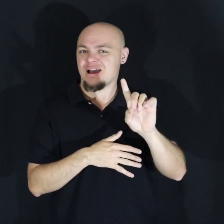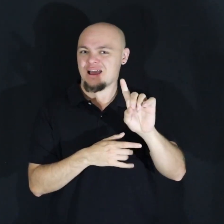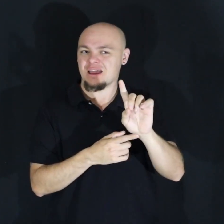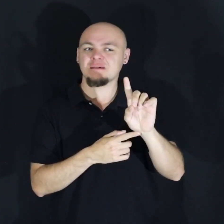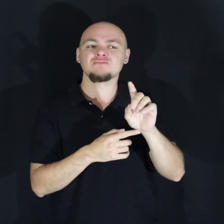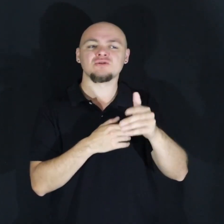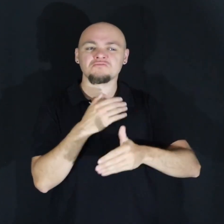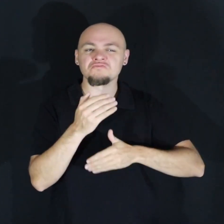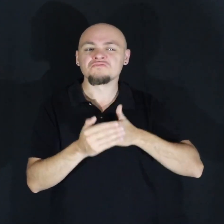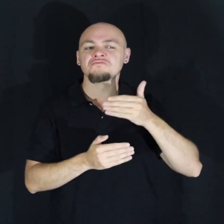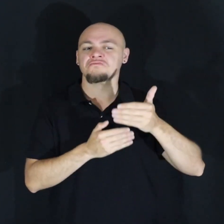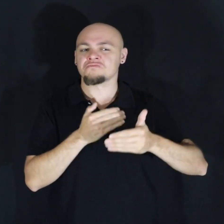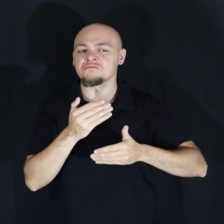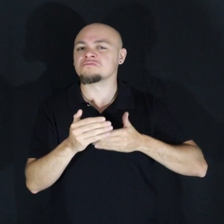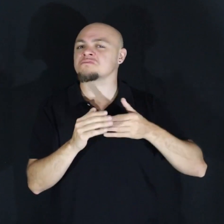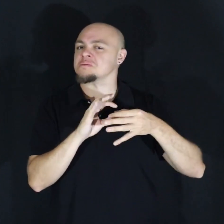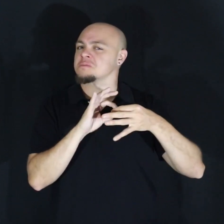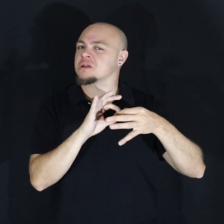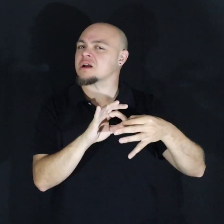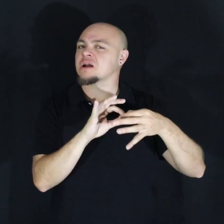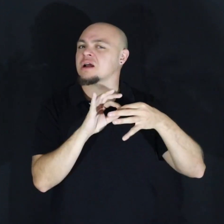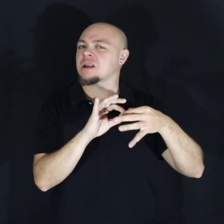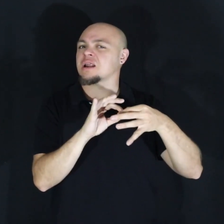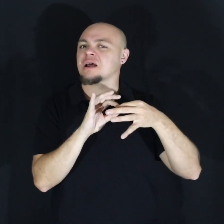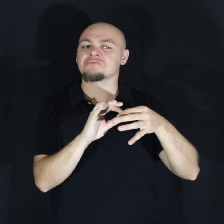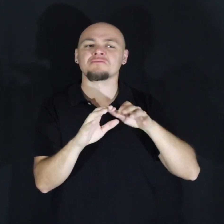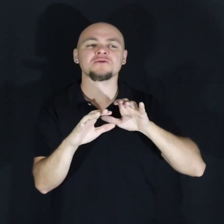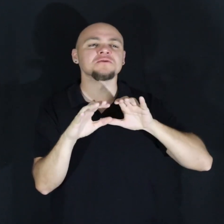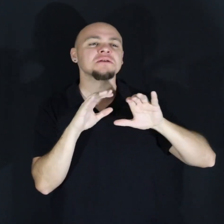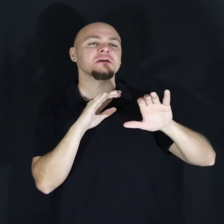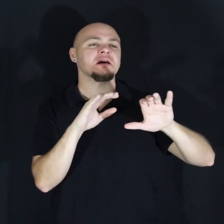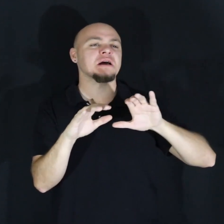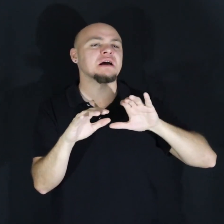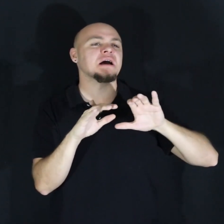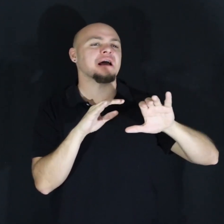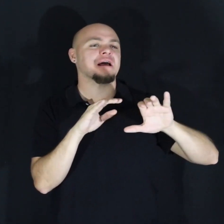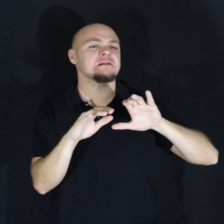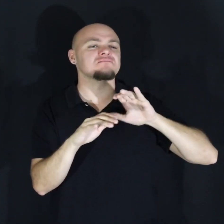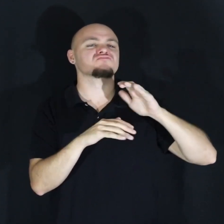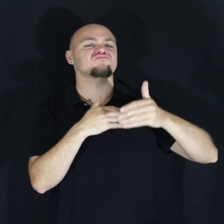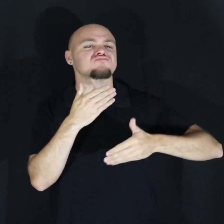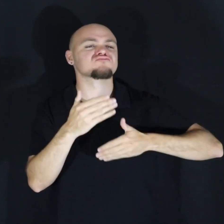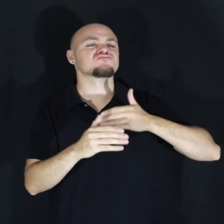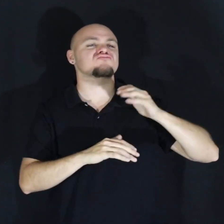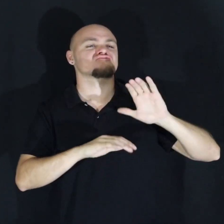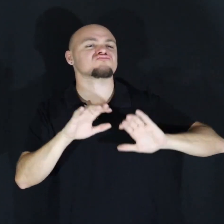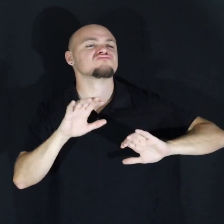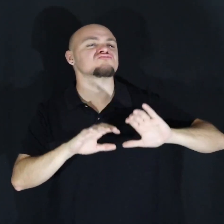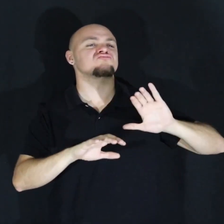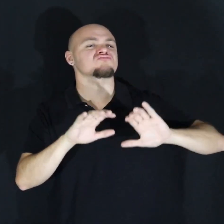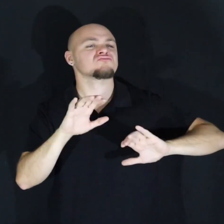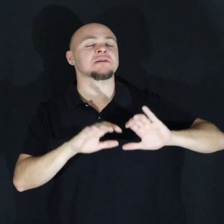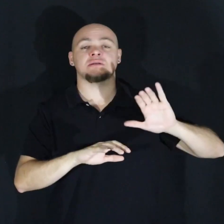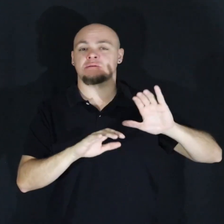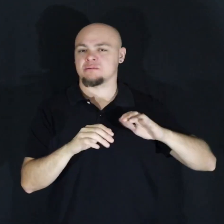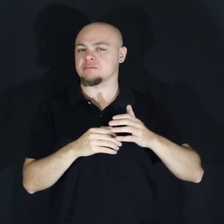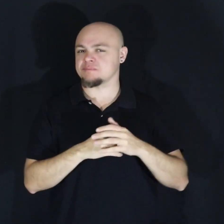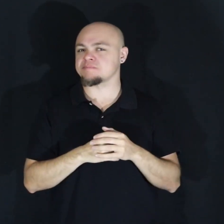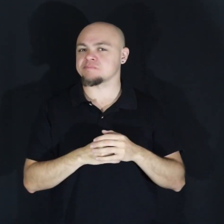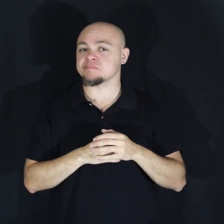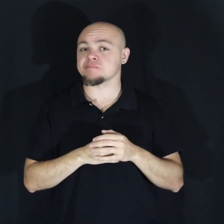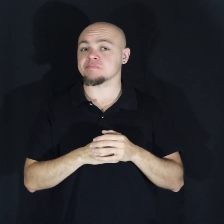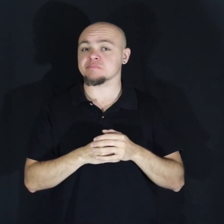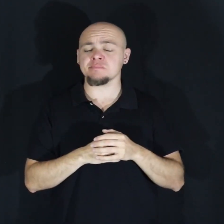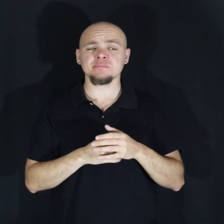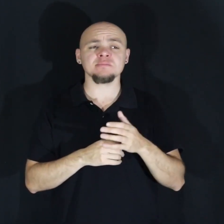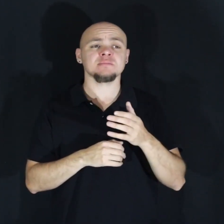it and we kind of connected through just conversation built in throughout that physical history and physical exam. And